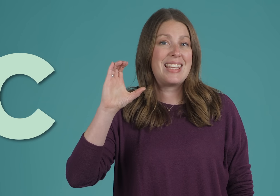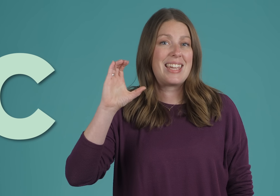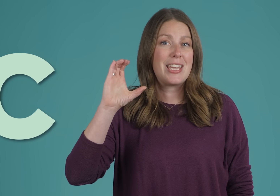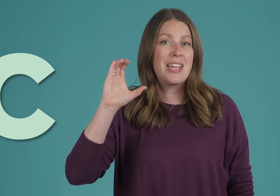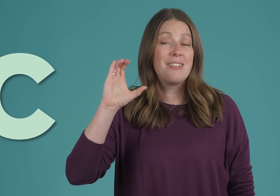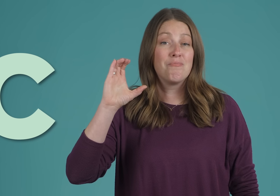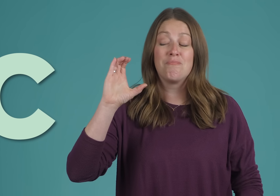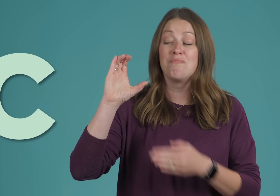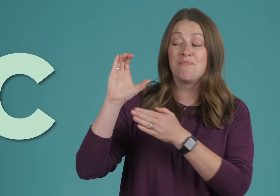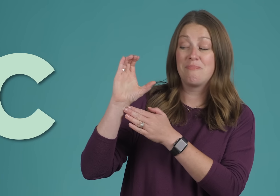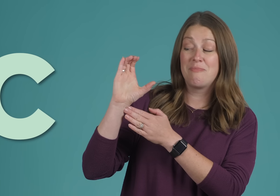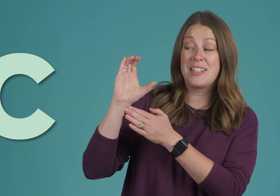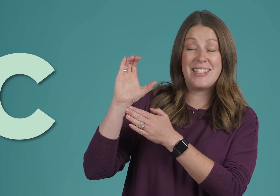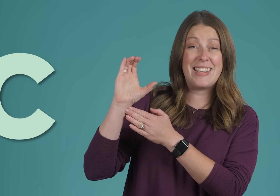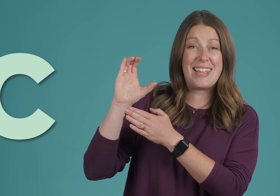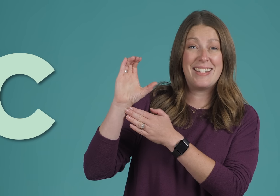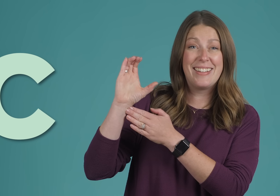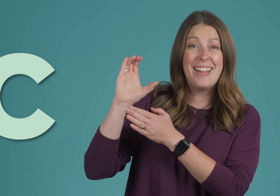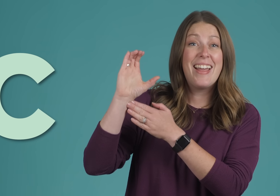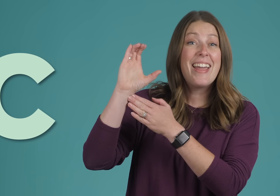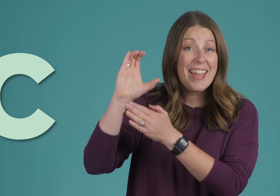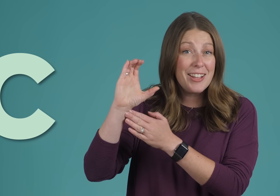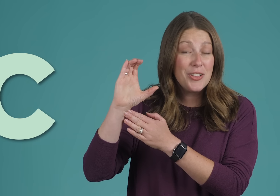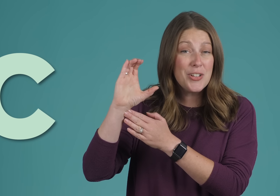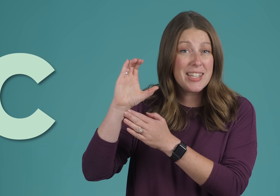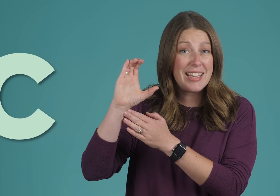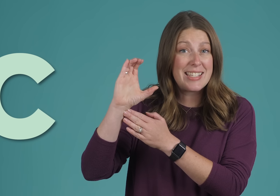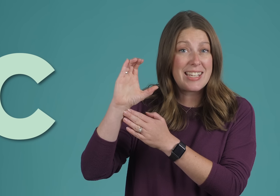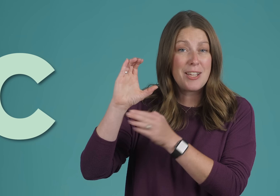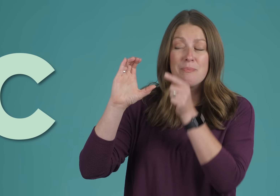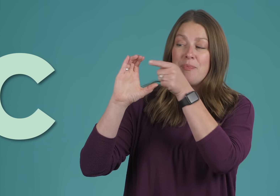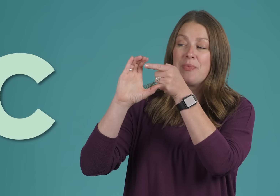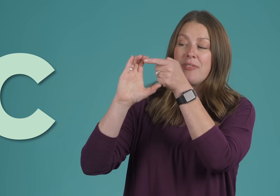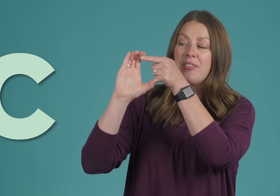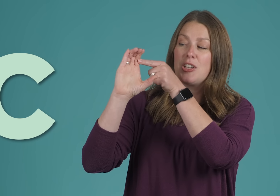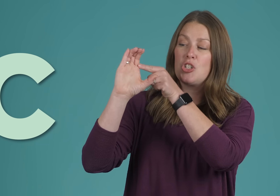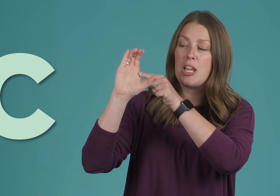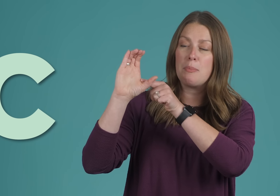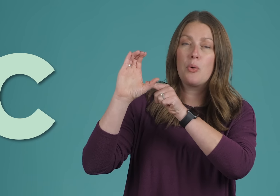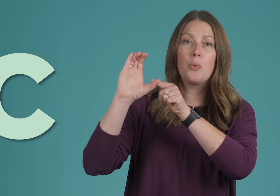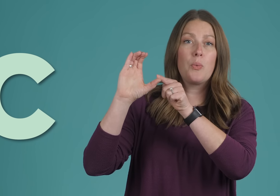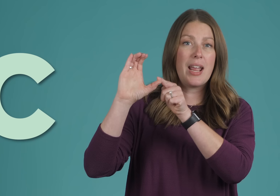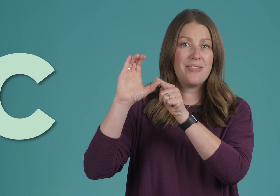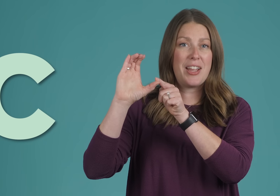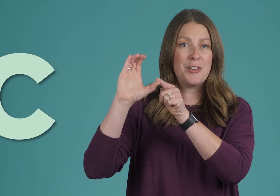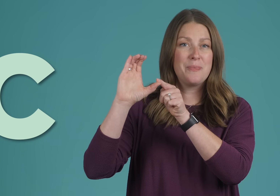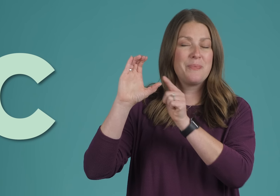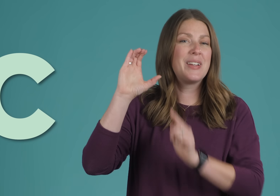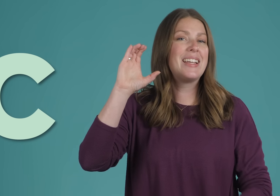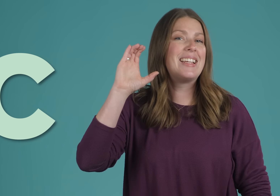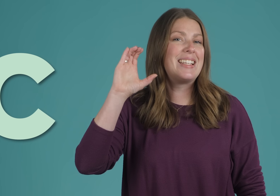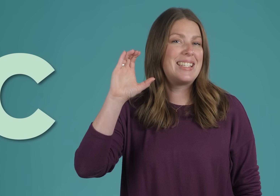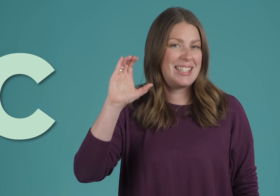C. C. It looks like a C. The shape right there.